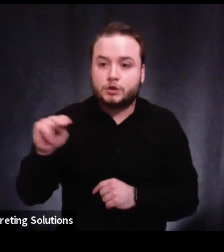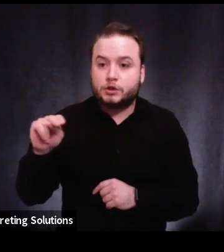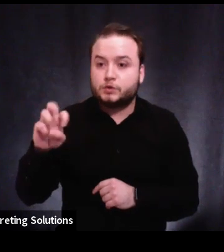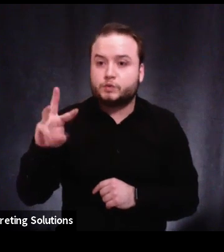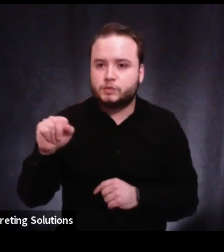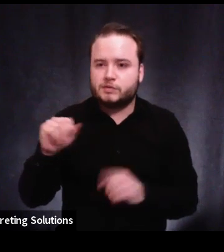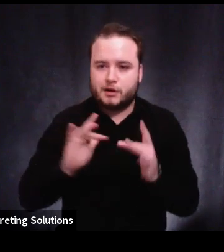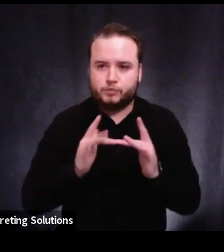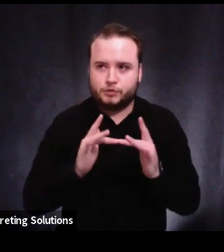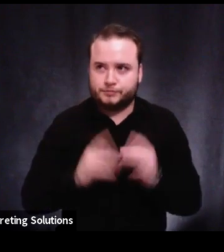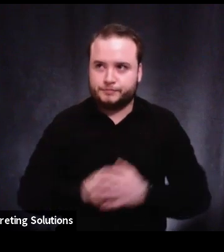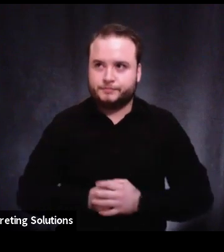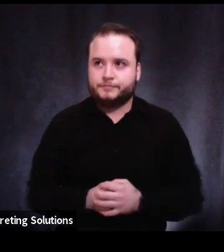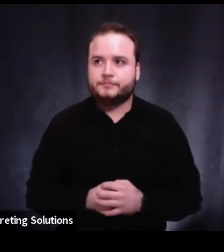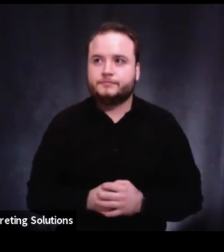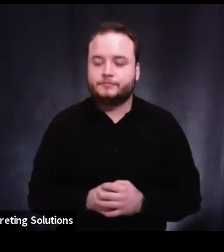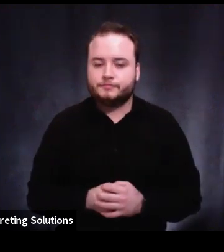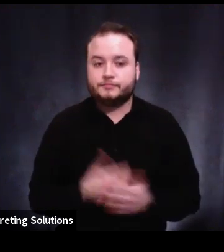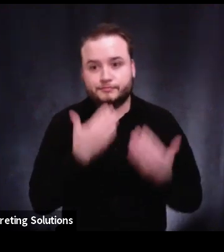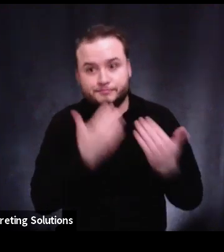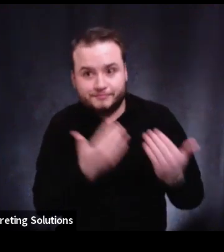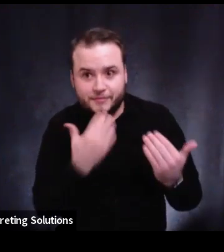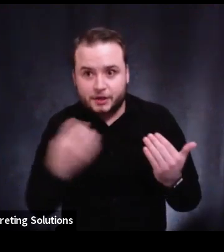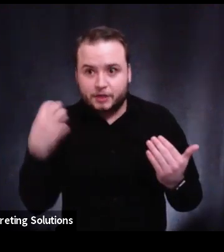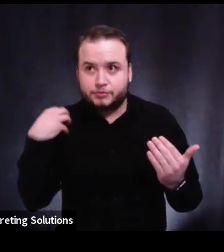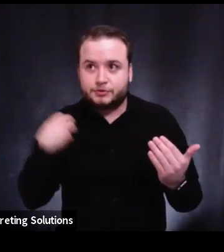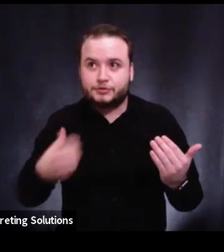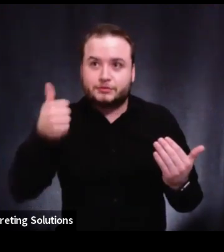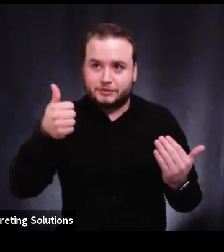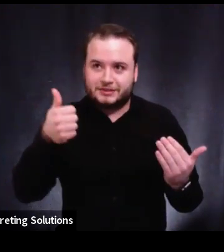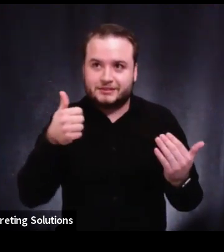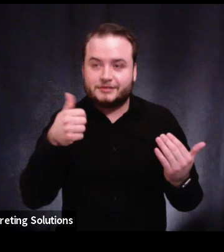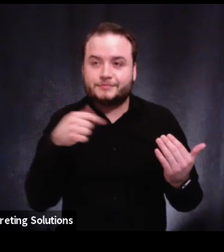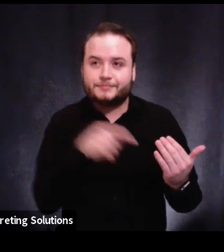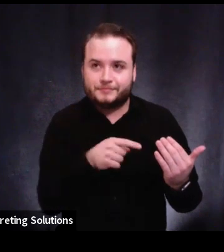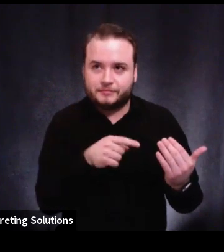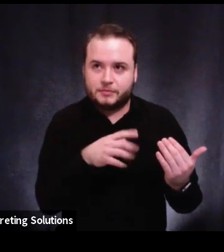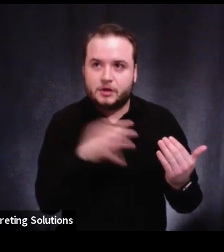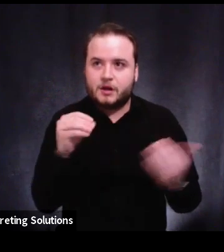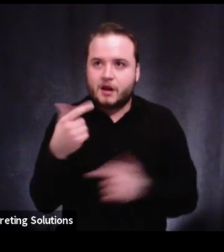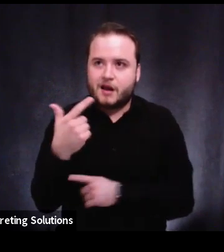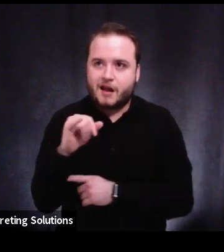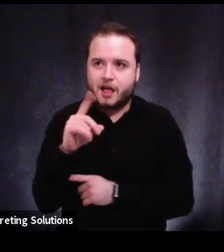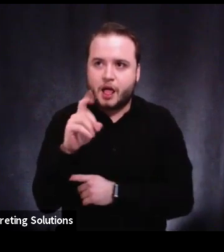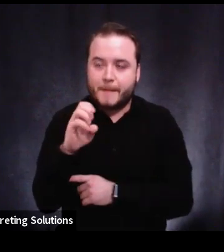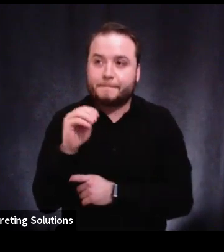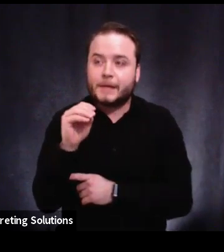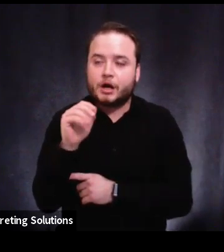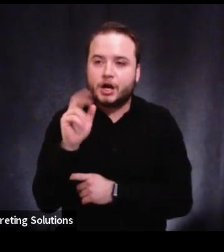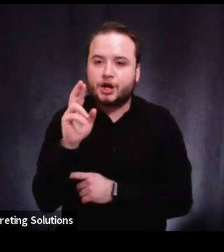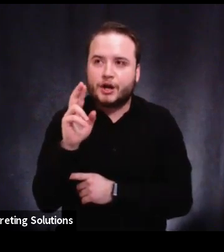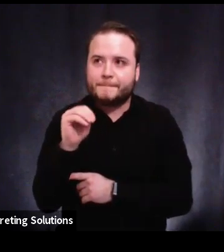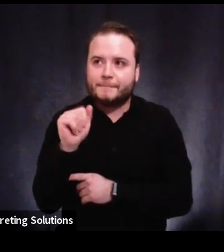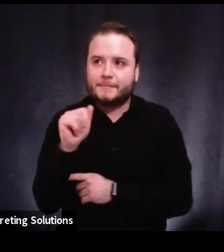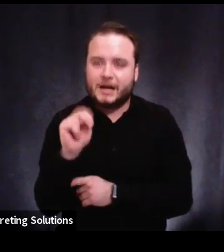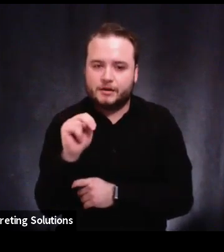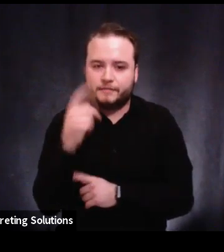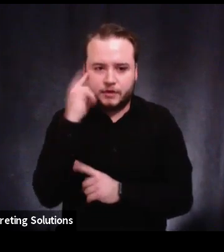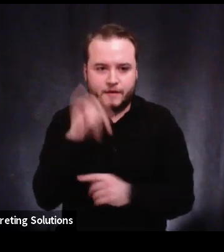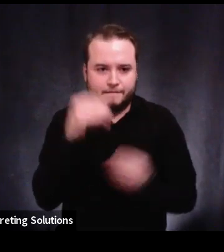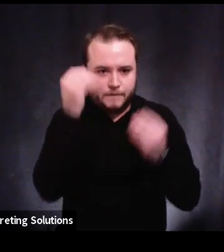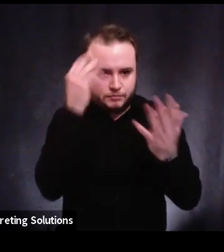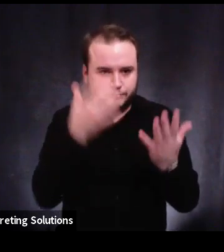you, Commissioner and Mr. Gildemeister, too, for the excellent presentation earlier. It's very helpful. Thank you. I want to clarify